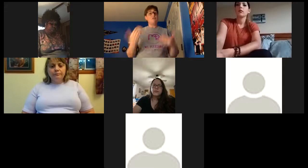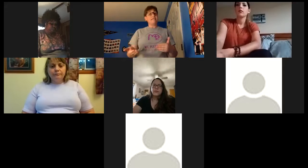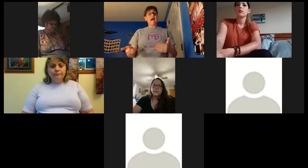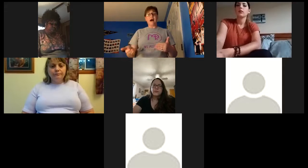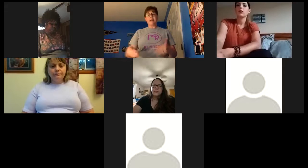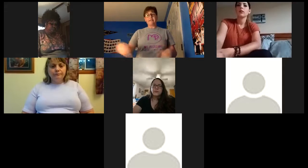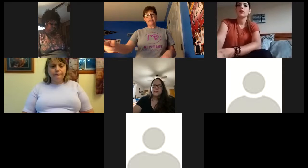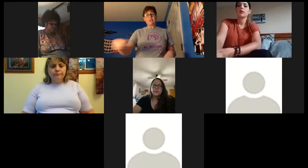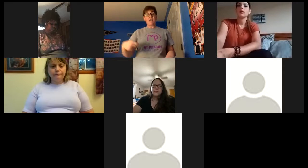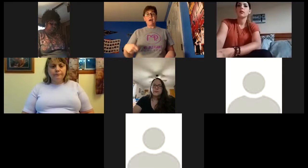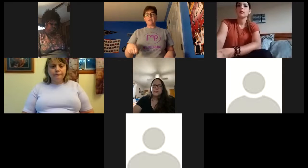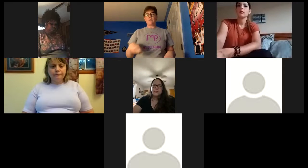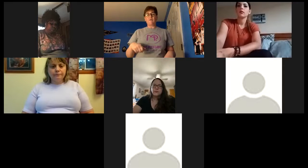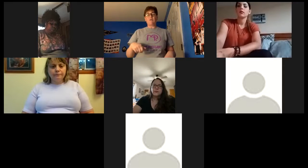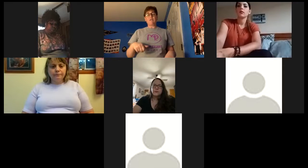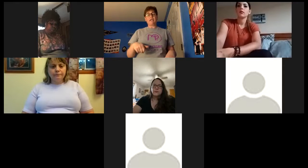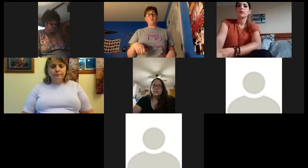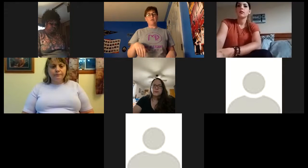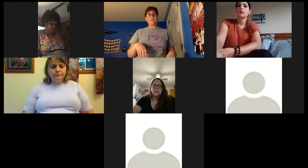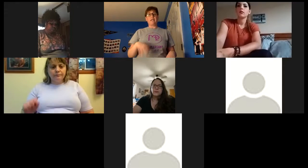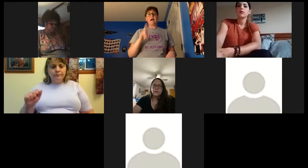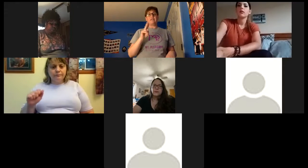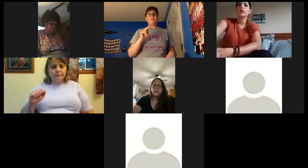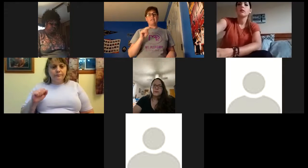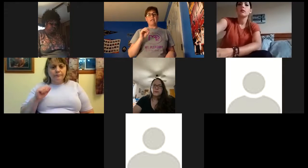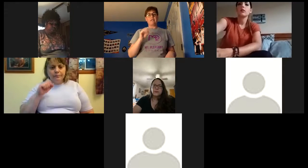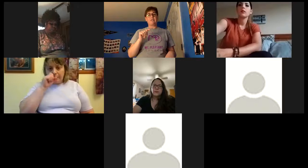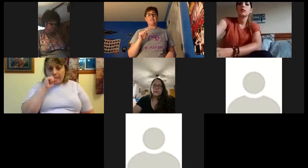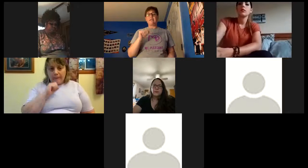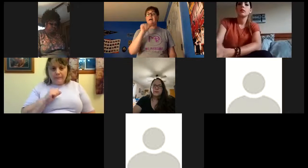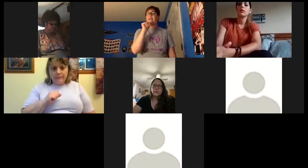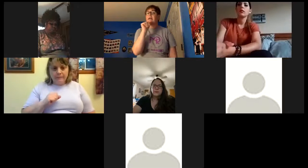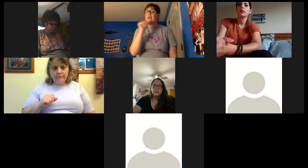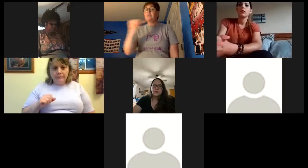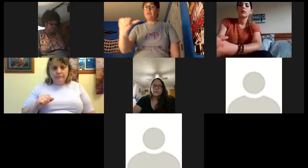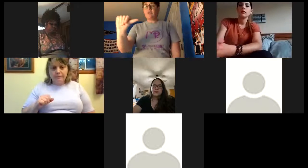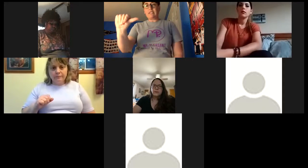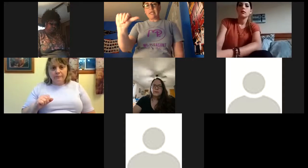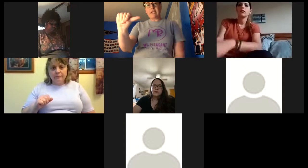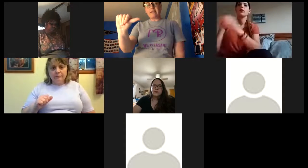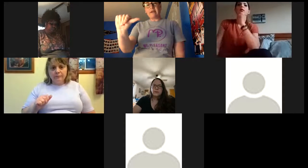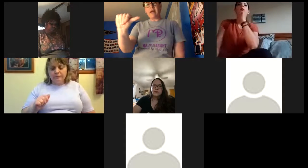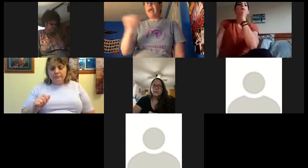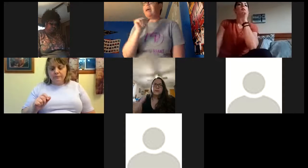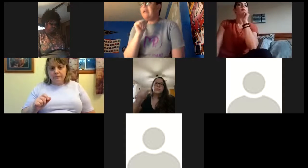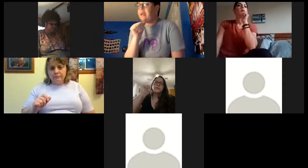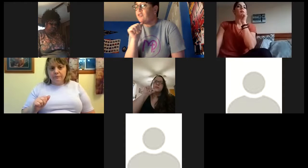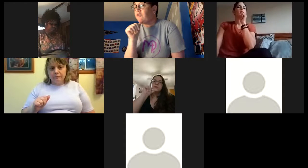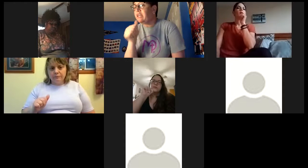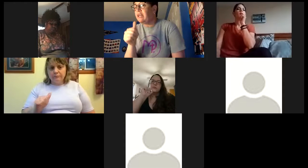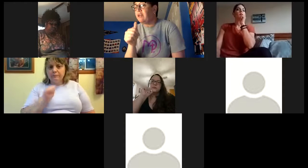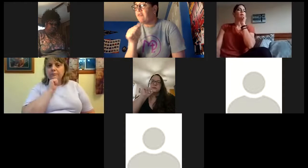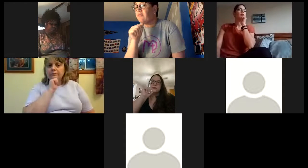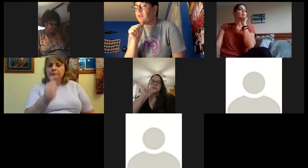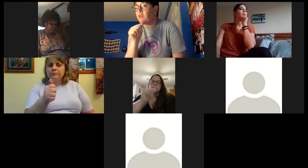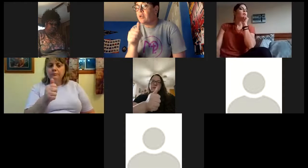just use not. And so not is one of our later words, not as far as N-O-T, not. So you're just taking a letter A and you're